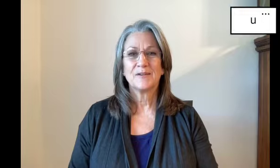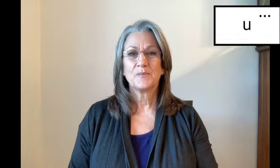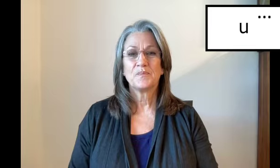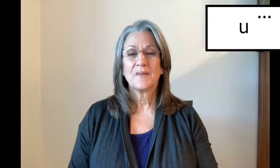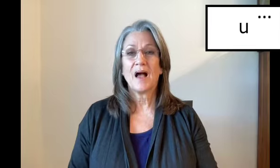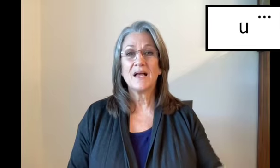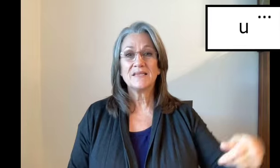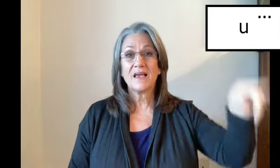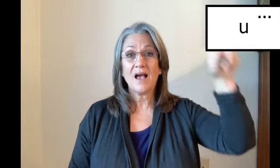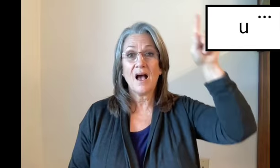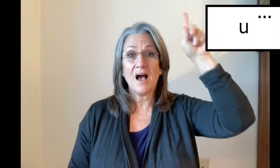I say